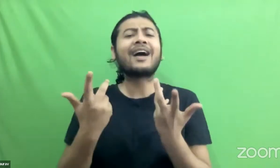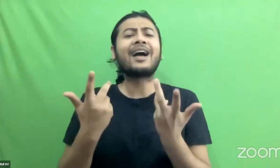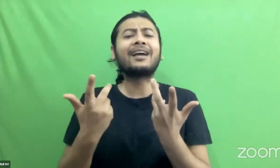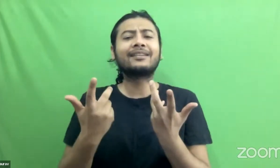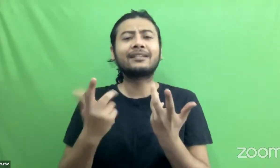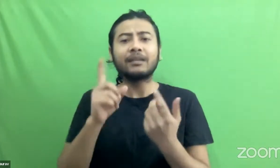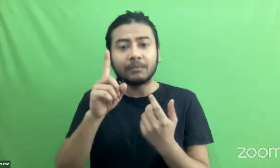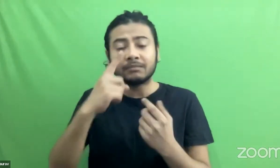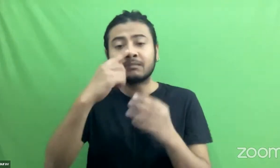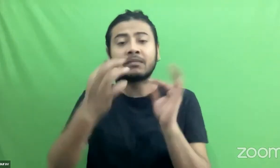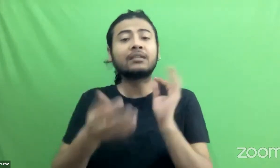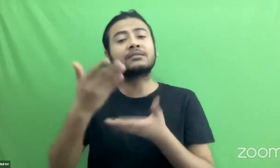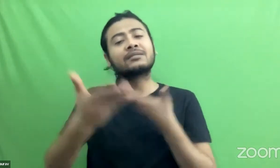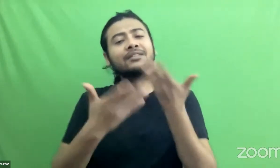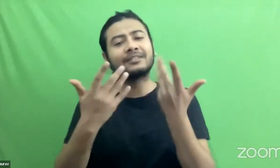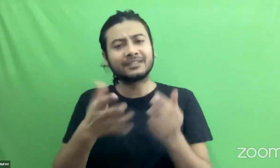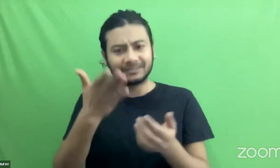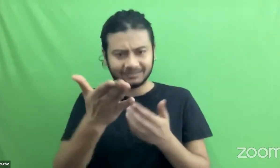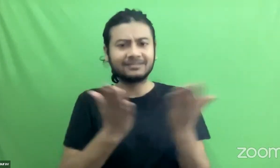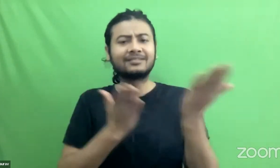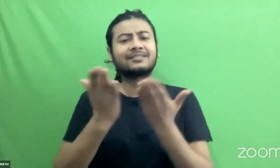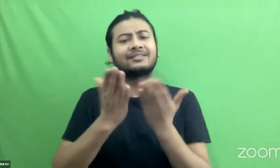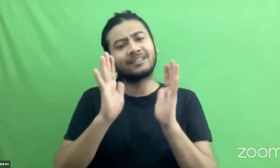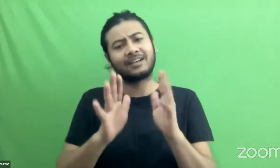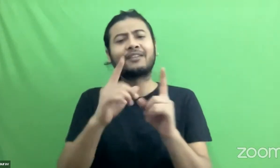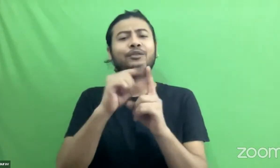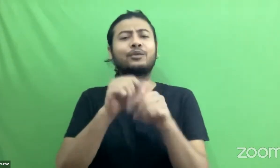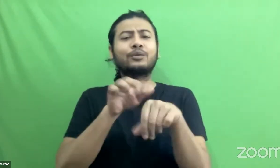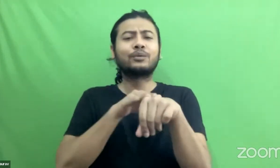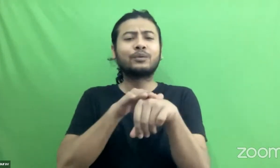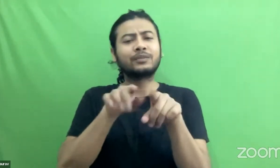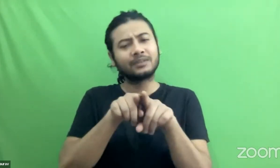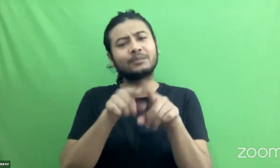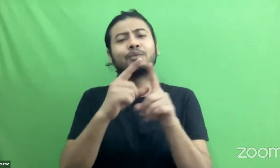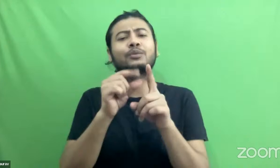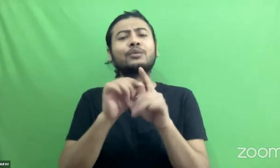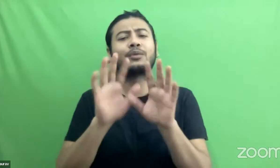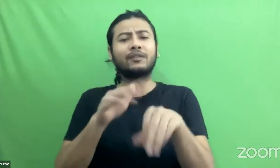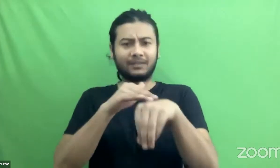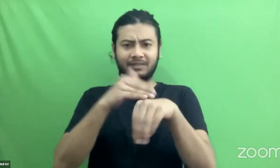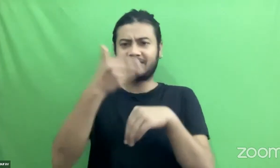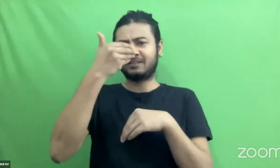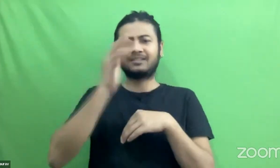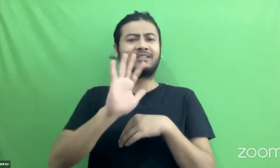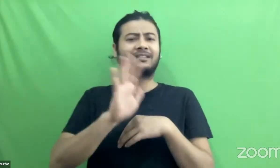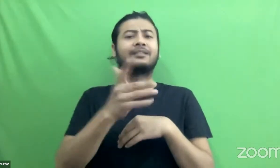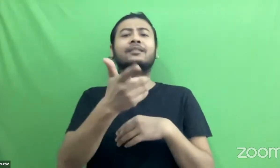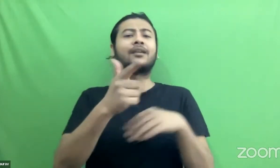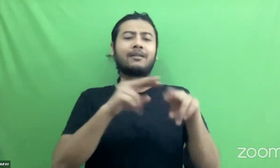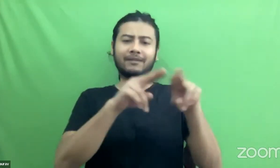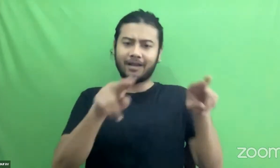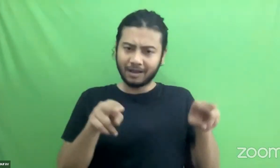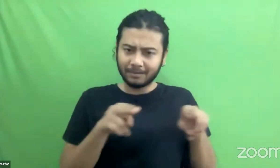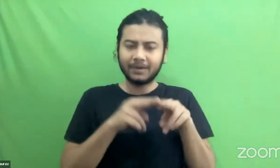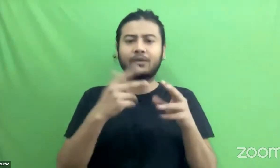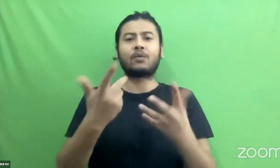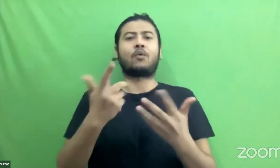way to serve is how to make the entire society, entire human being happy is by serving Krishna. So if Krishna is happy,